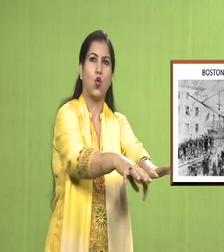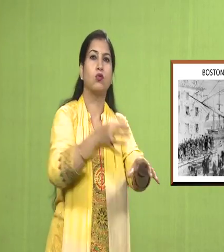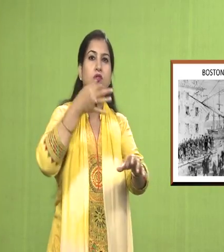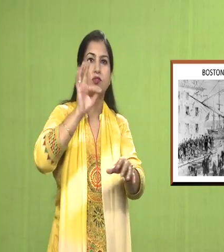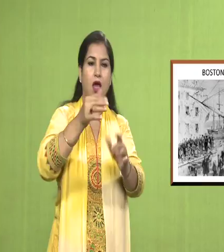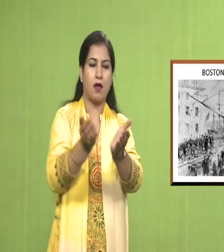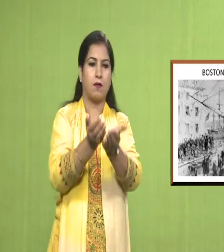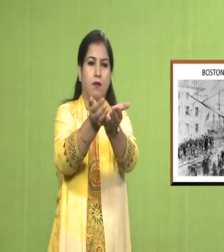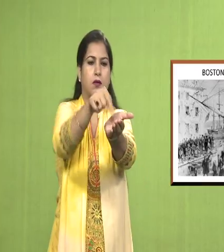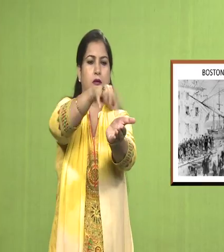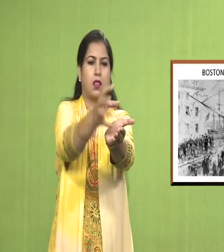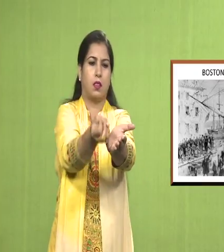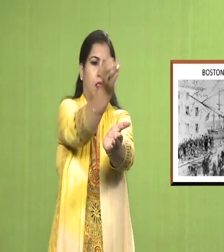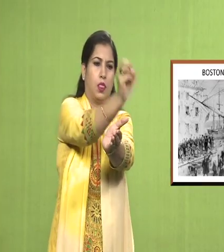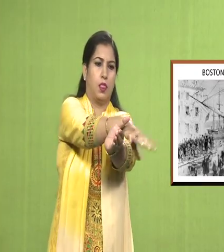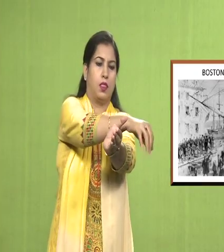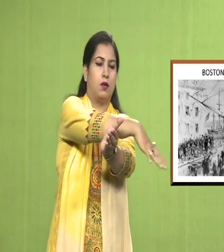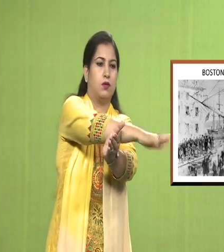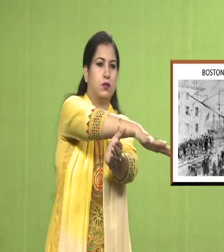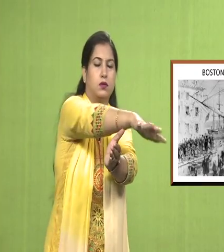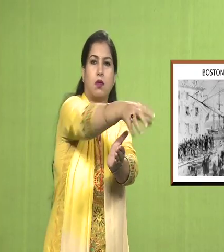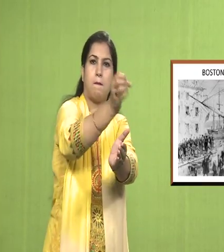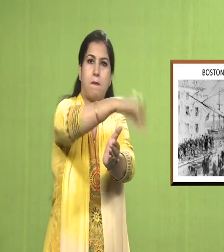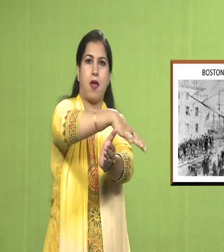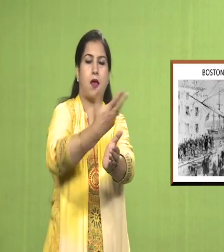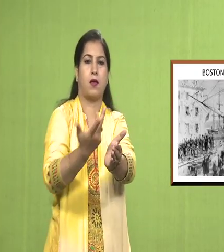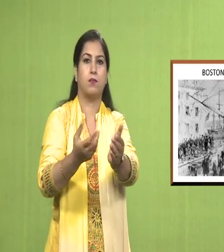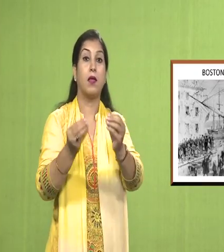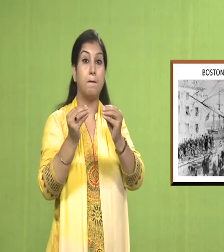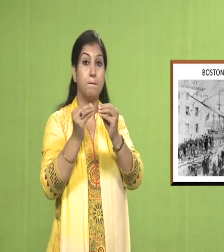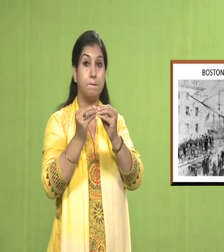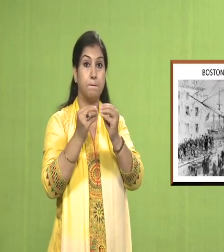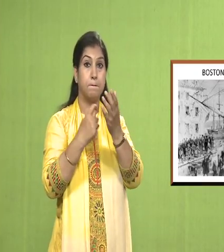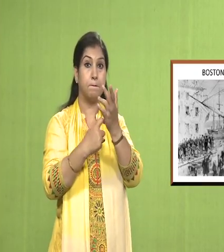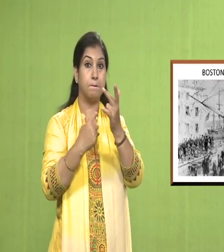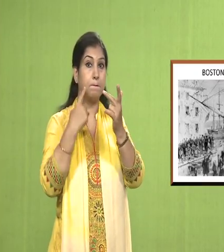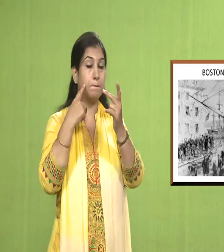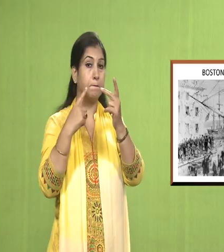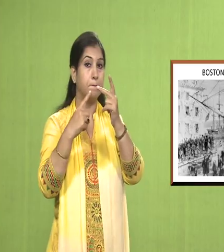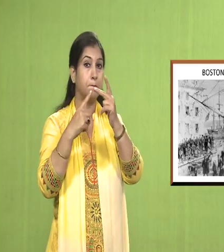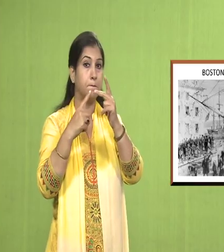The British Parliament ordered to close the port of Boston